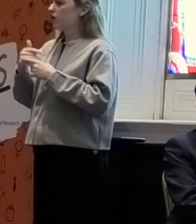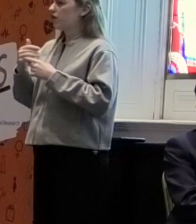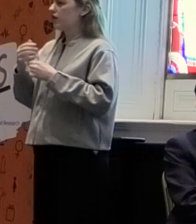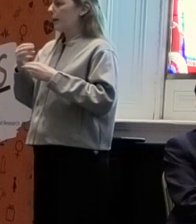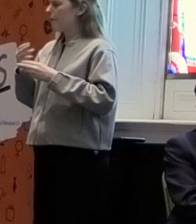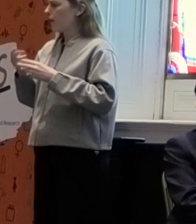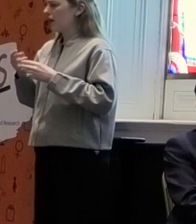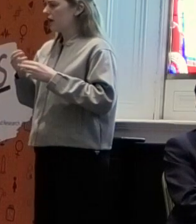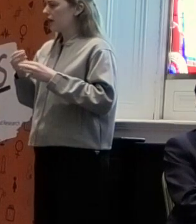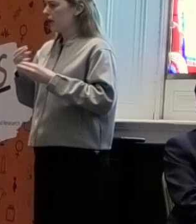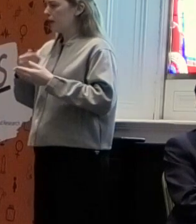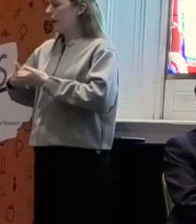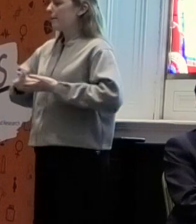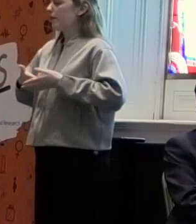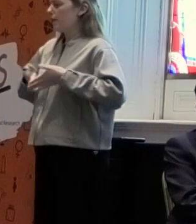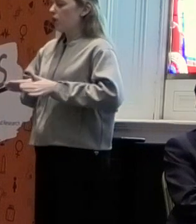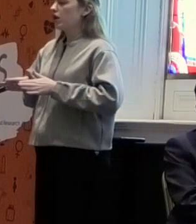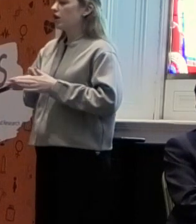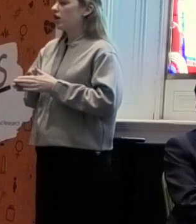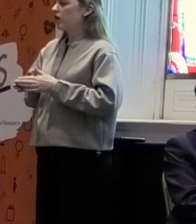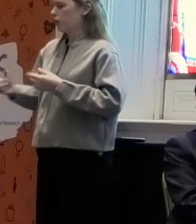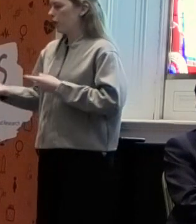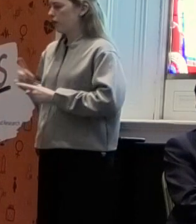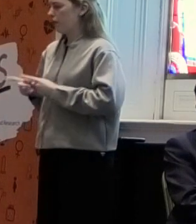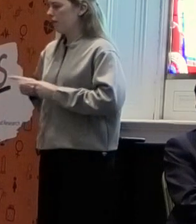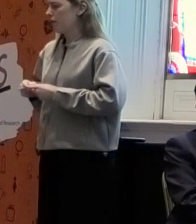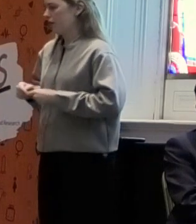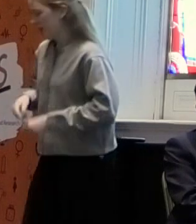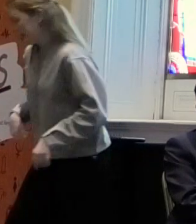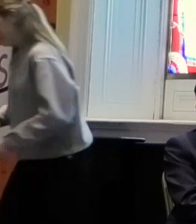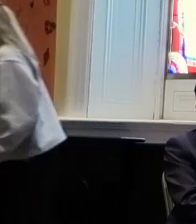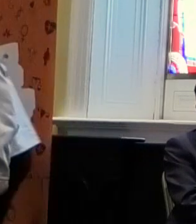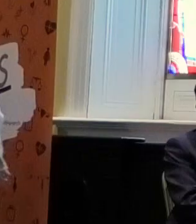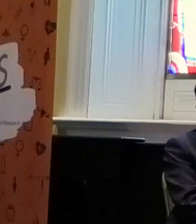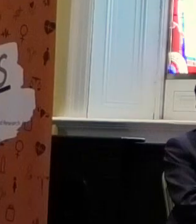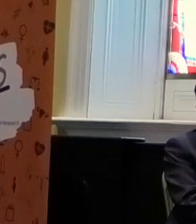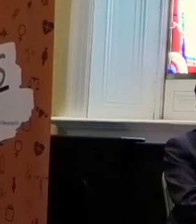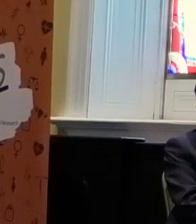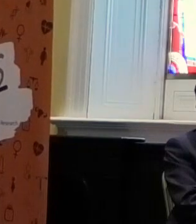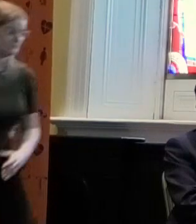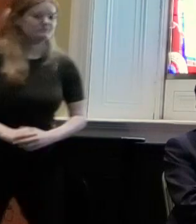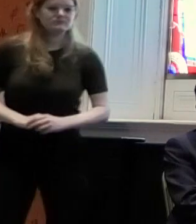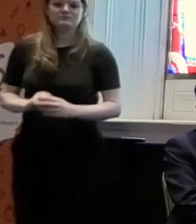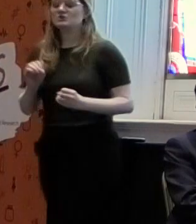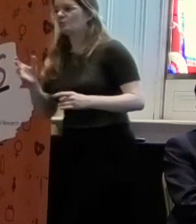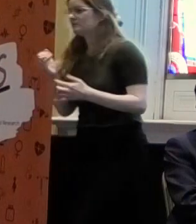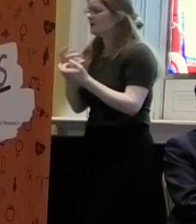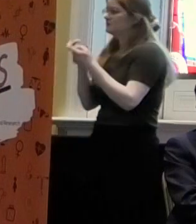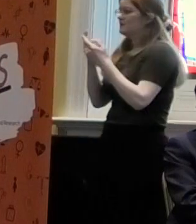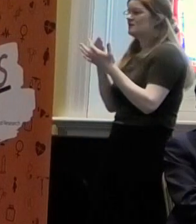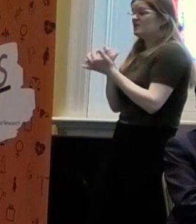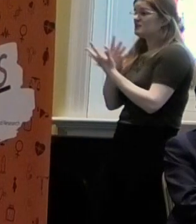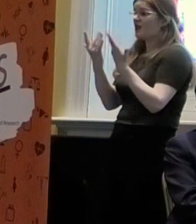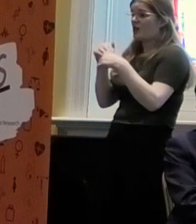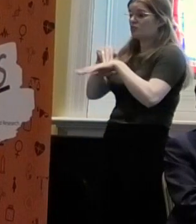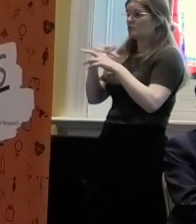is venous thromboembolism, or a clot in the leg or lung. A clot in the leg or in the the lung. leg or the lung. Yeah. And a lot of because